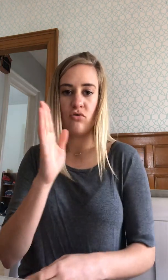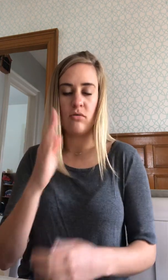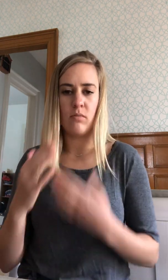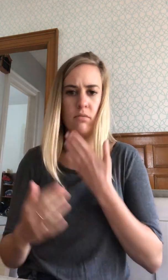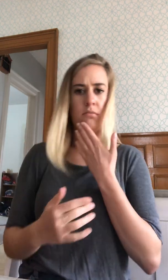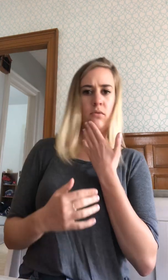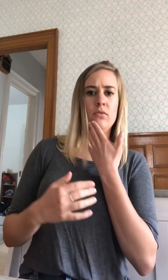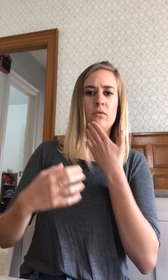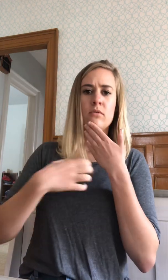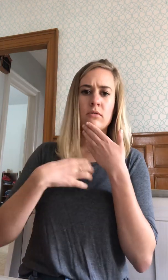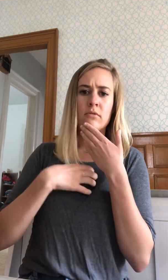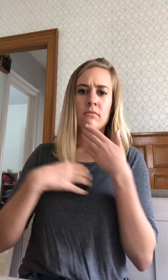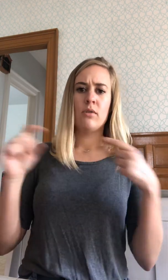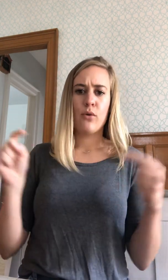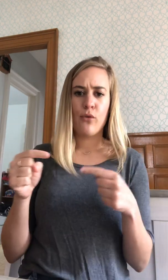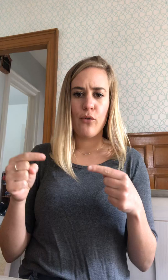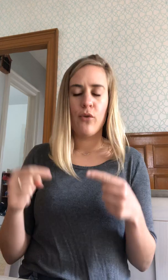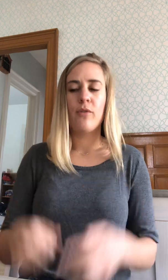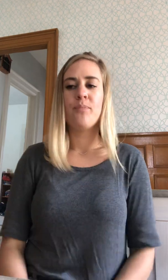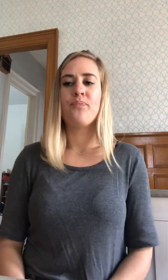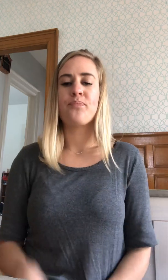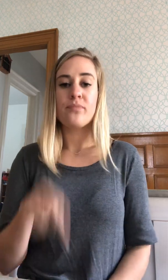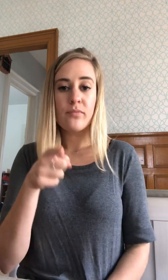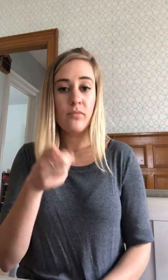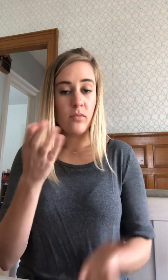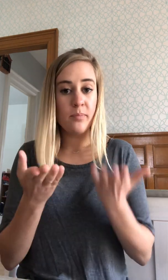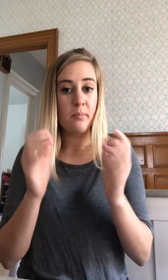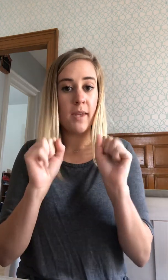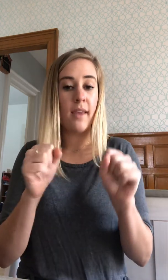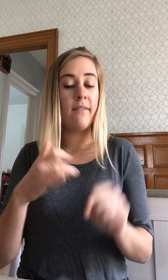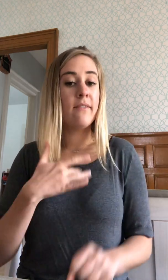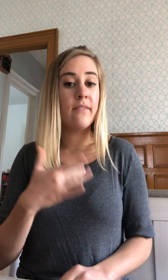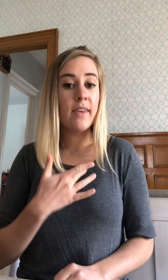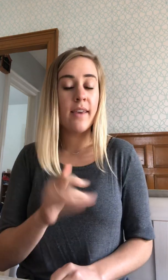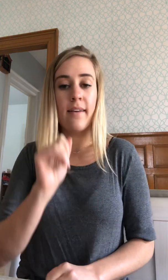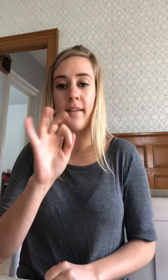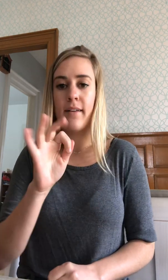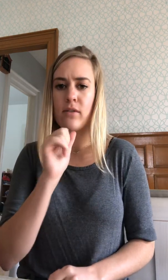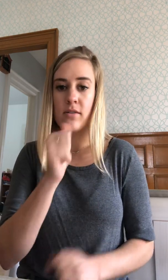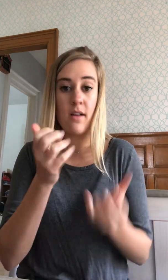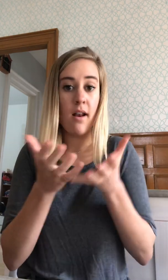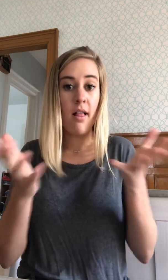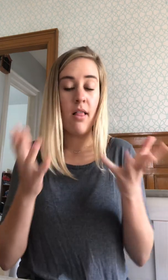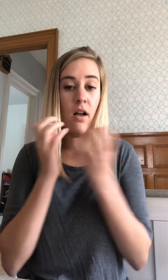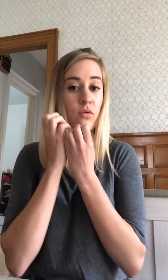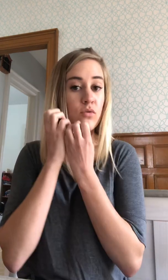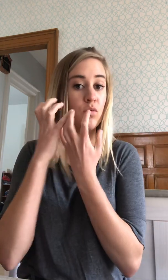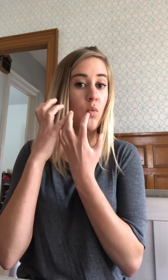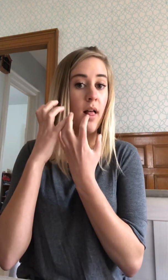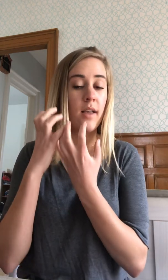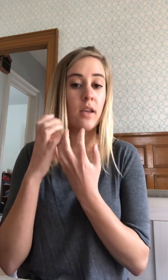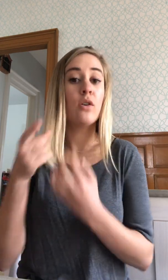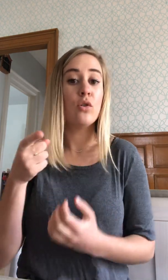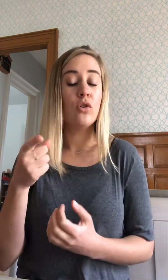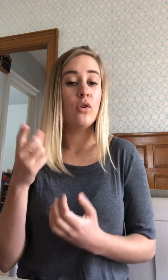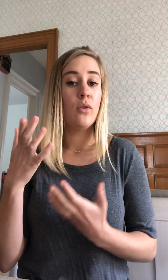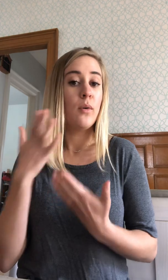hurts. You may be able to feel, if there's not a lot of swelling over the fracture site, you may be able to feel